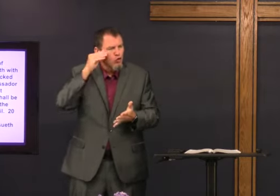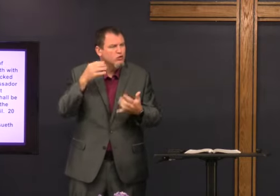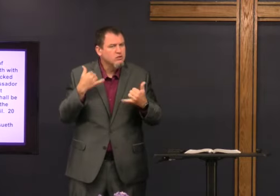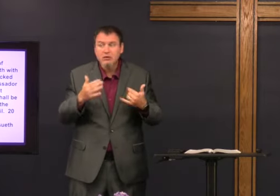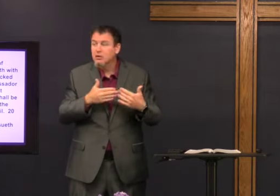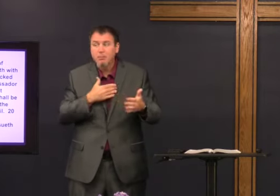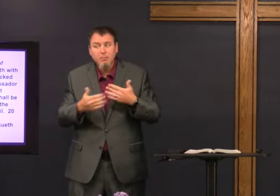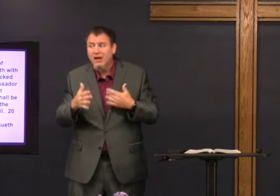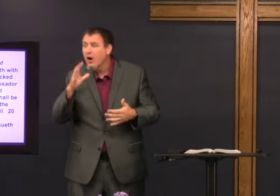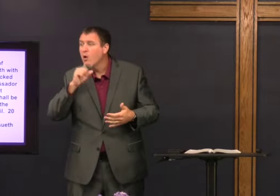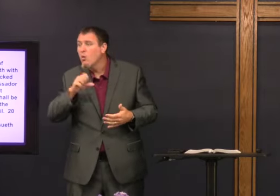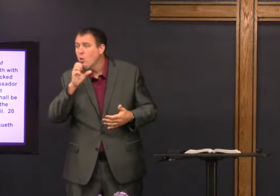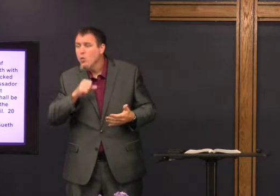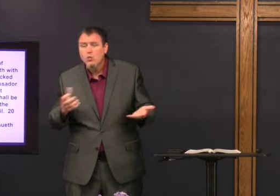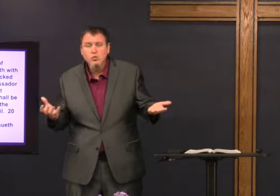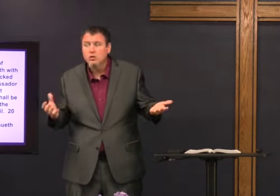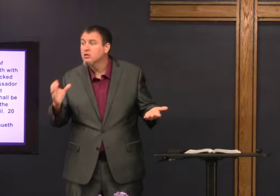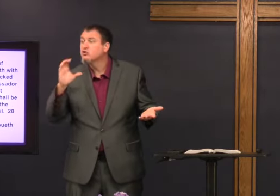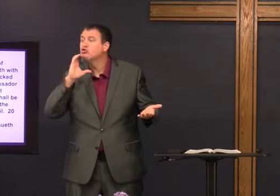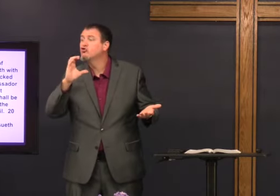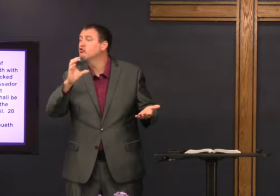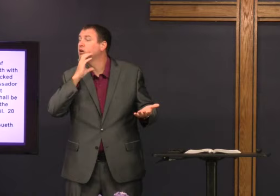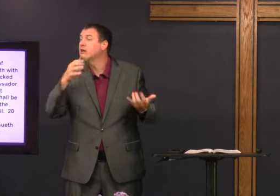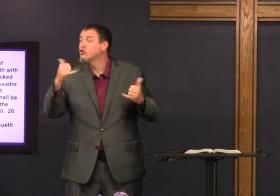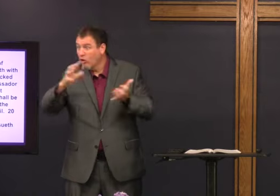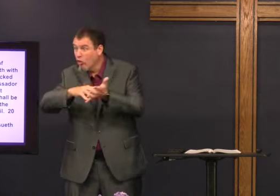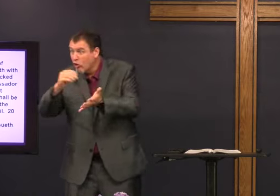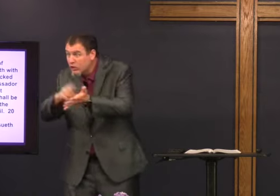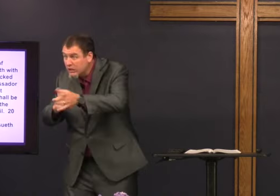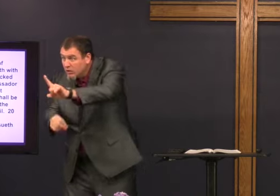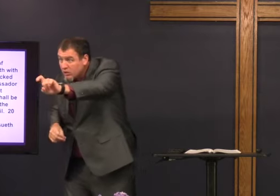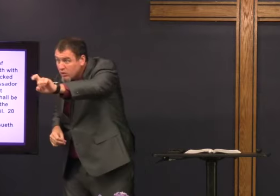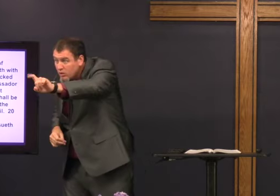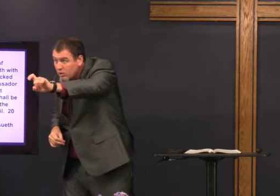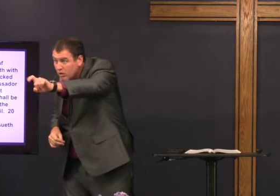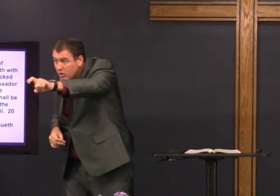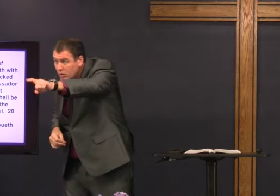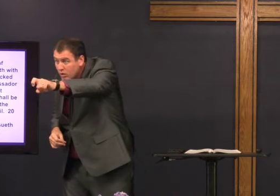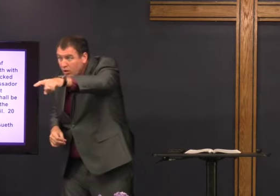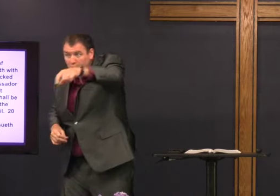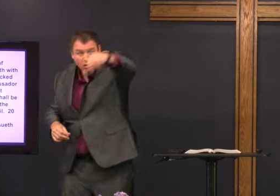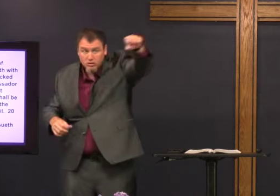We can all learn. It doesn't matter how old you are. Teddy Chang, are you still learning?